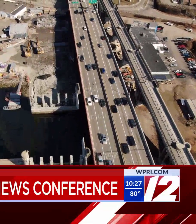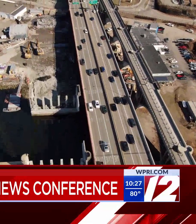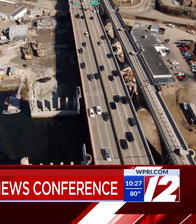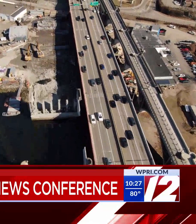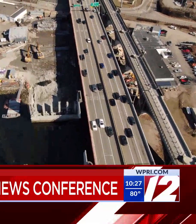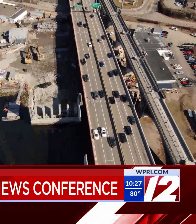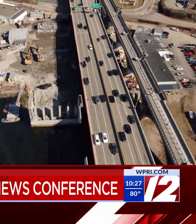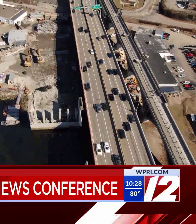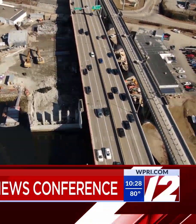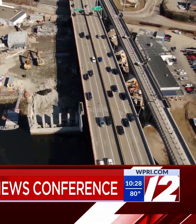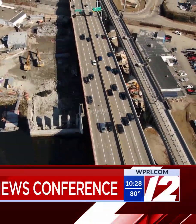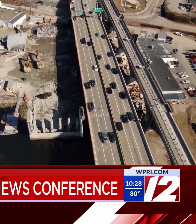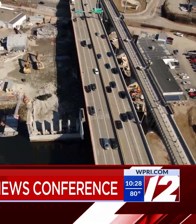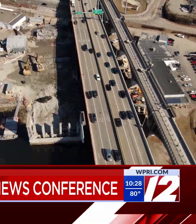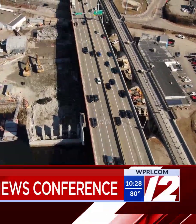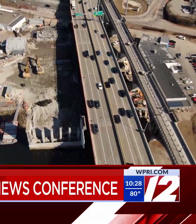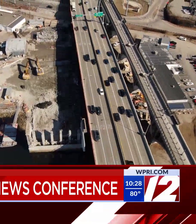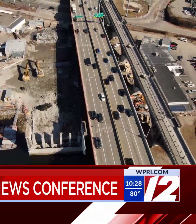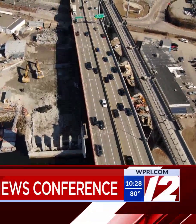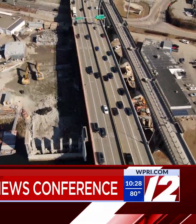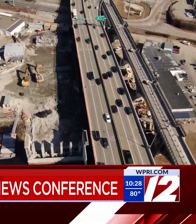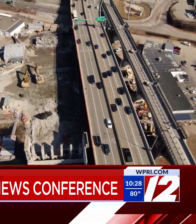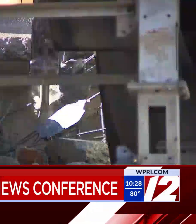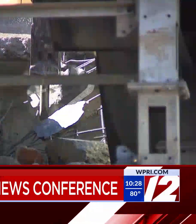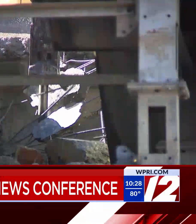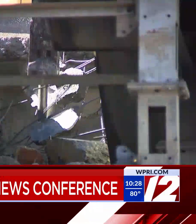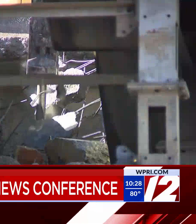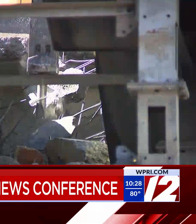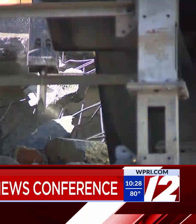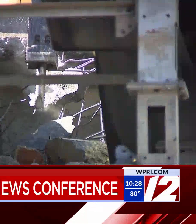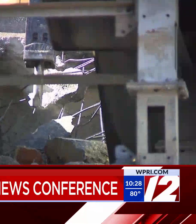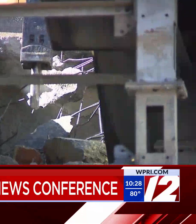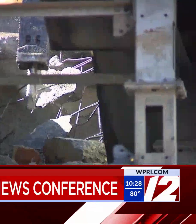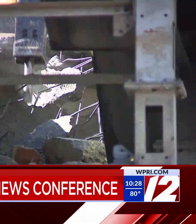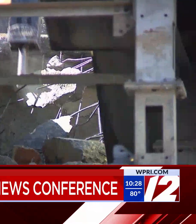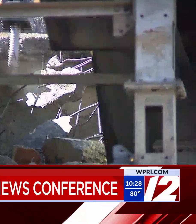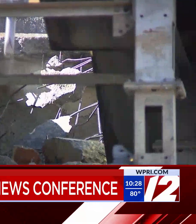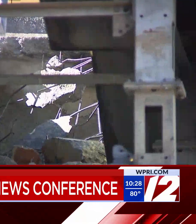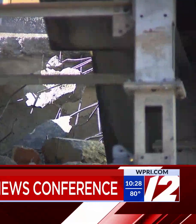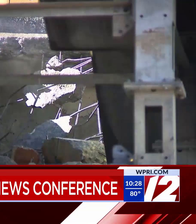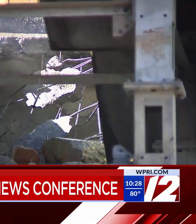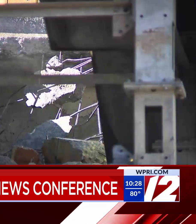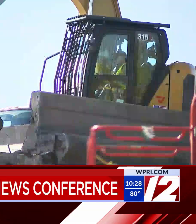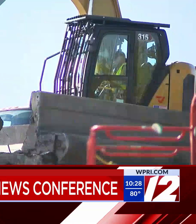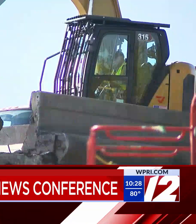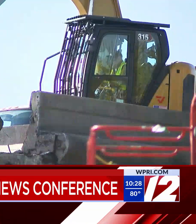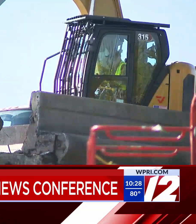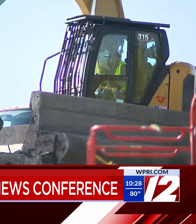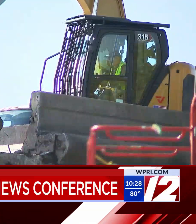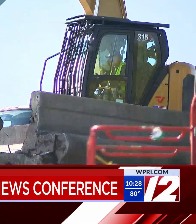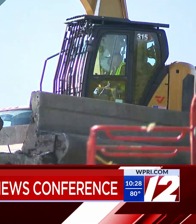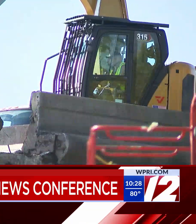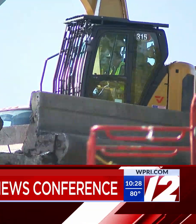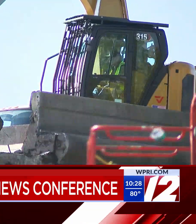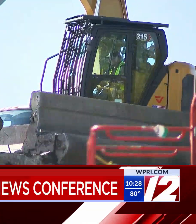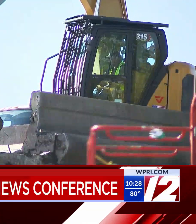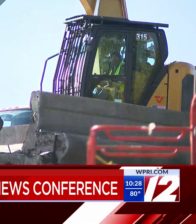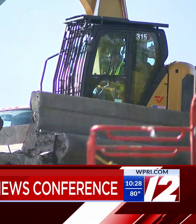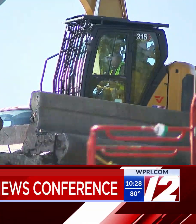successfully completed bridge projects have utilized the same design-build approach that the department has chosen to implement here.